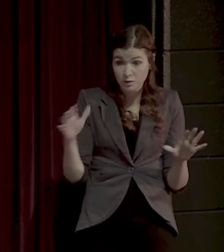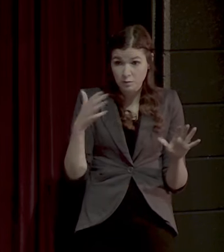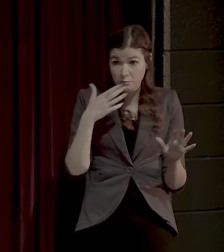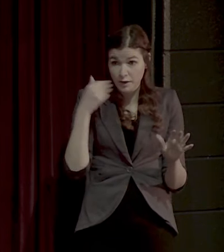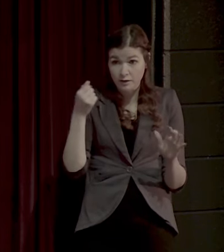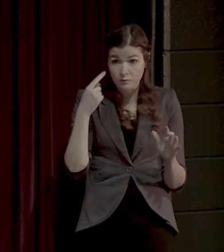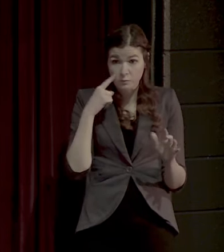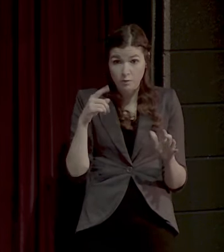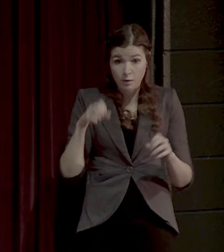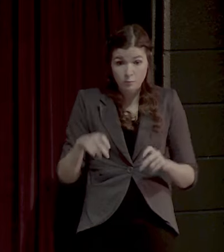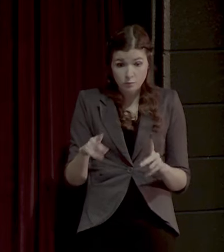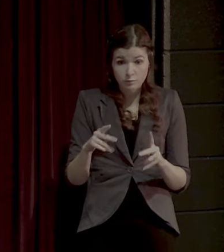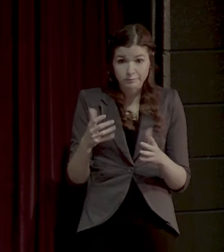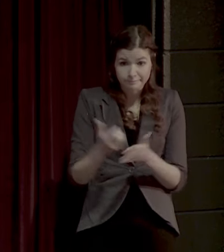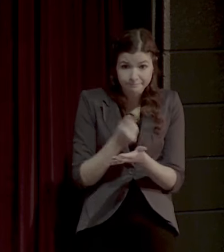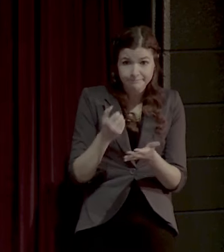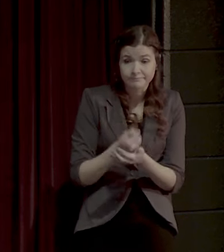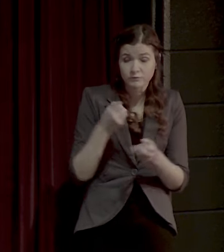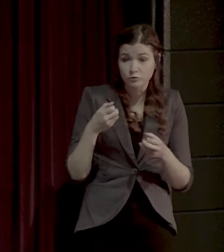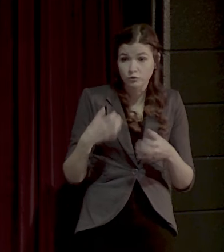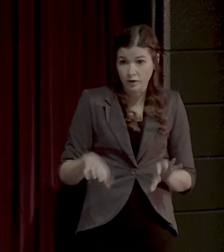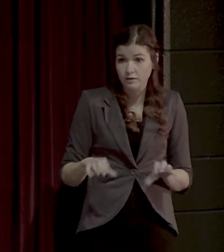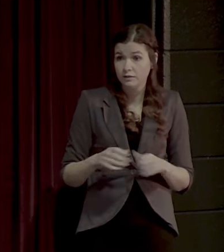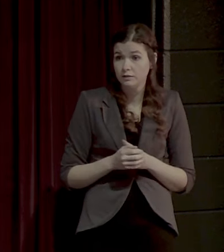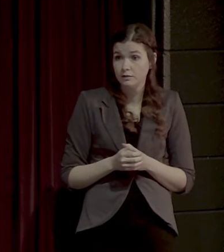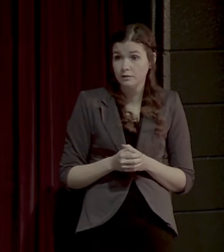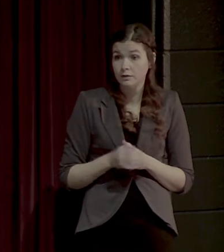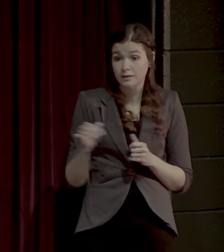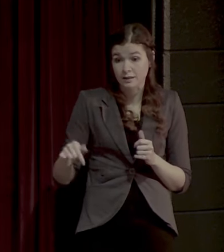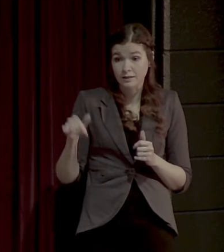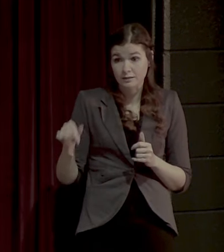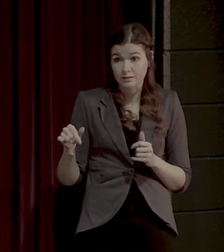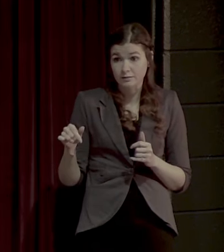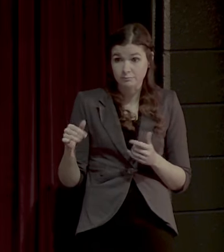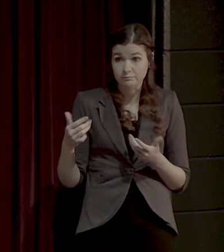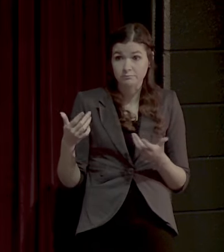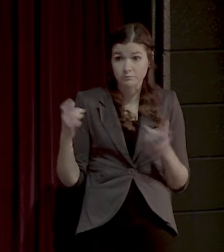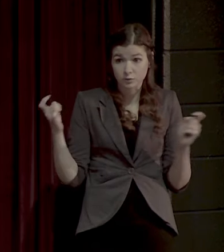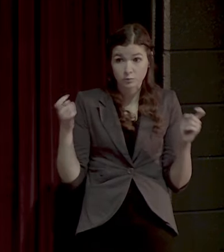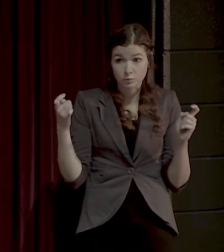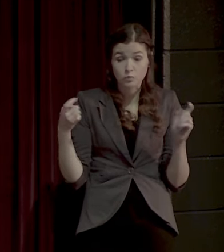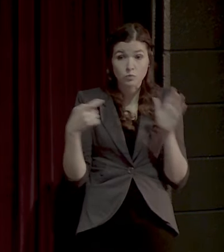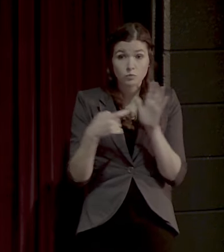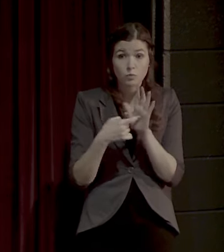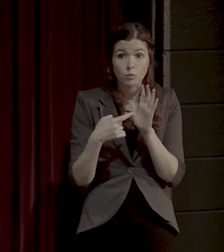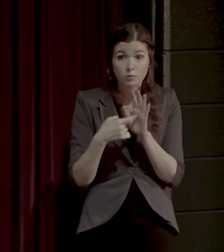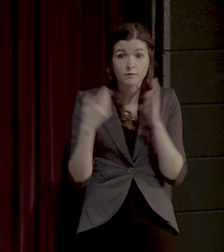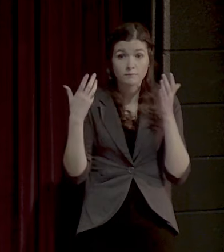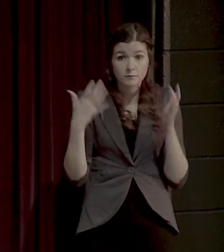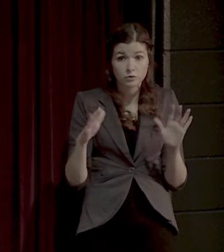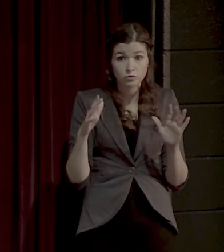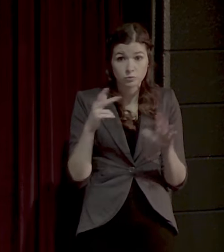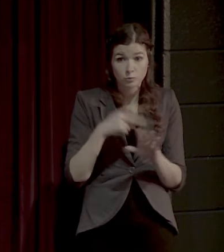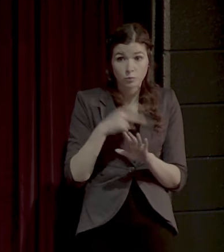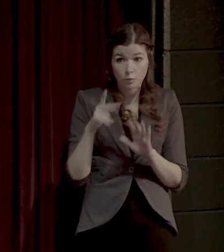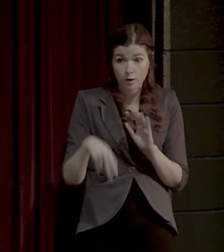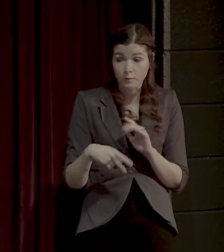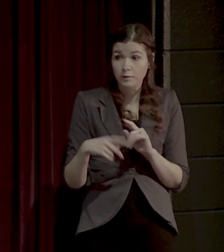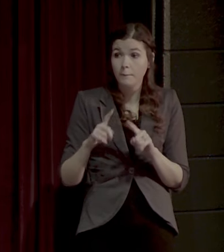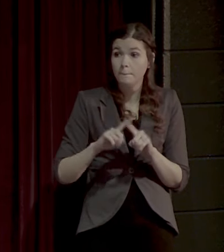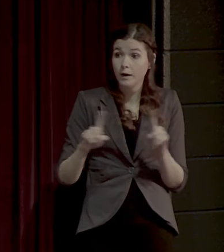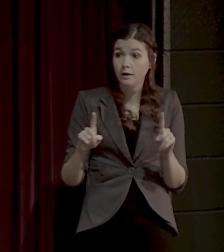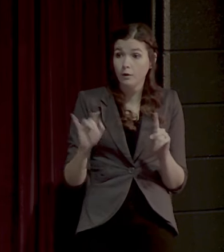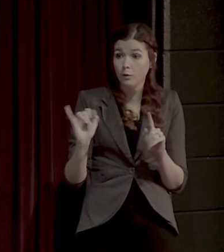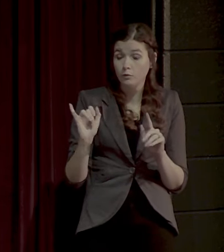those opportunities. This commencement ceremony marks the formal completion of your respective programs. However,